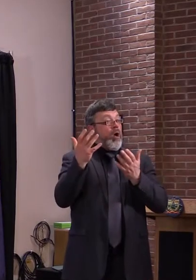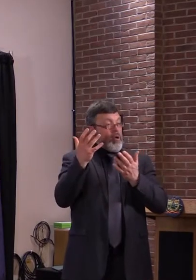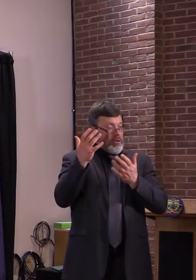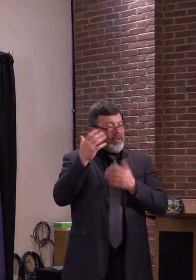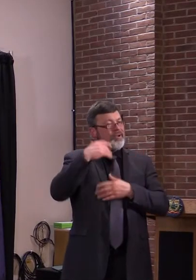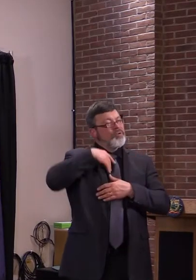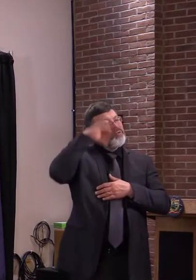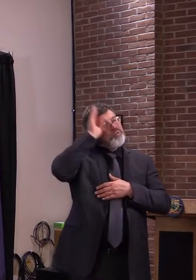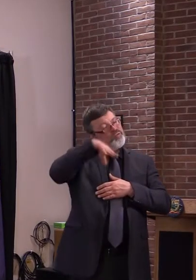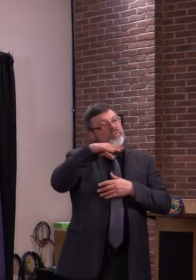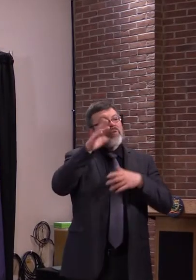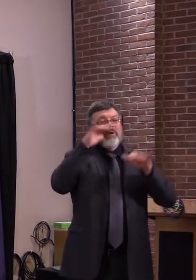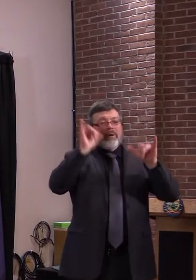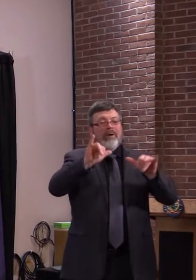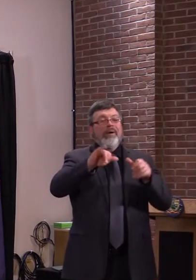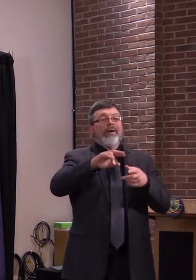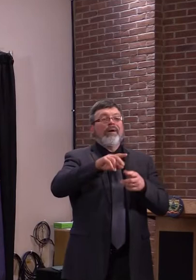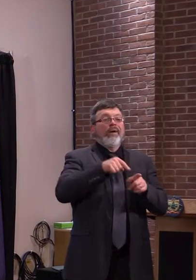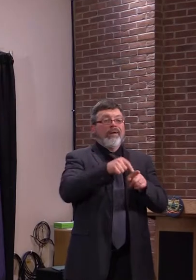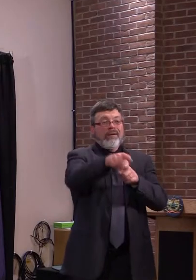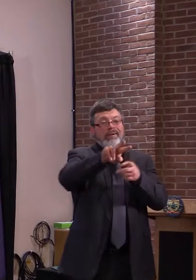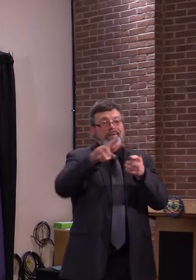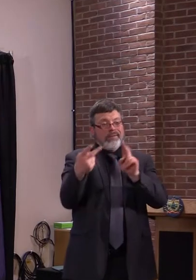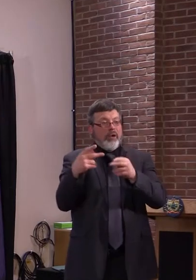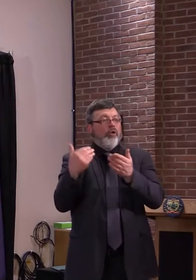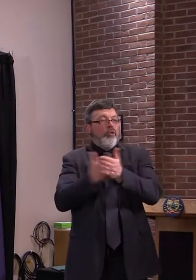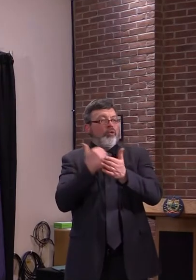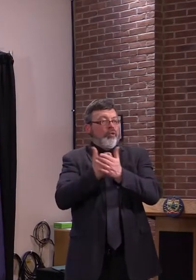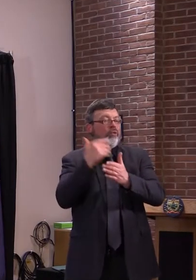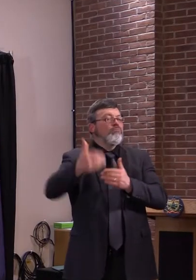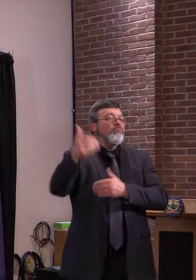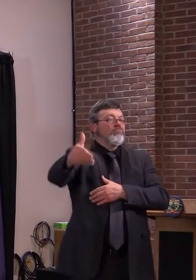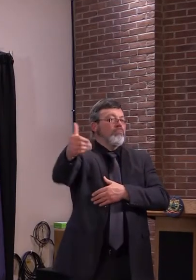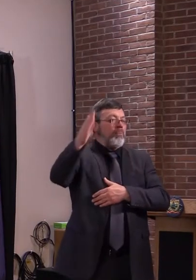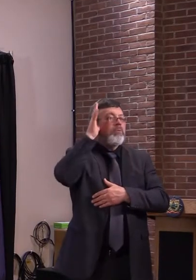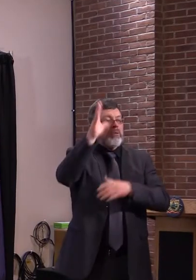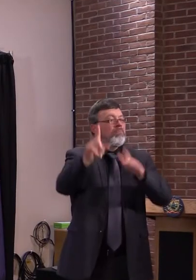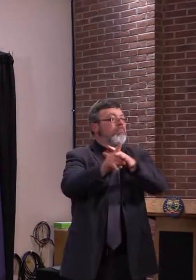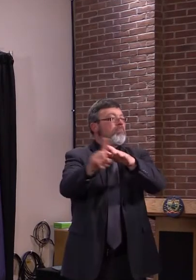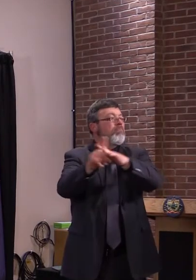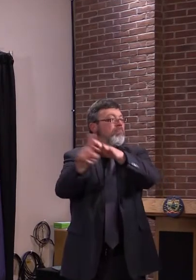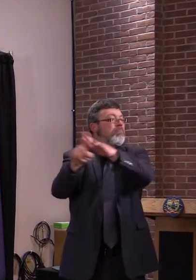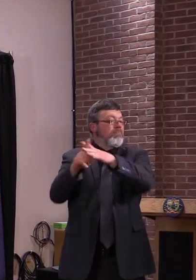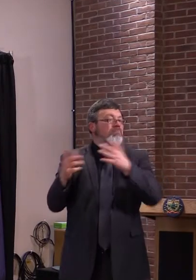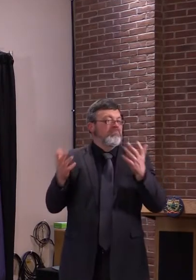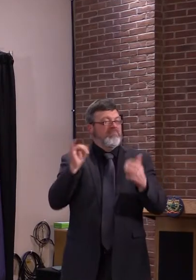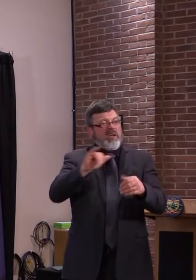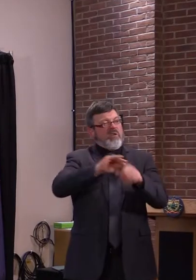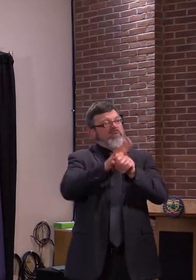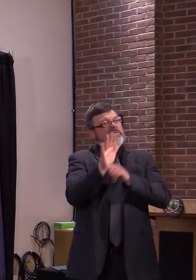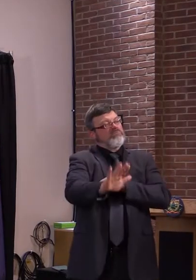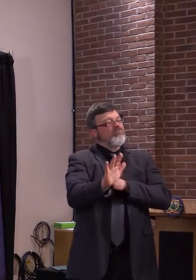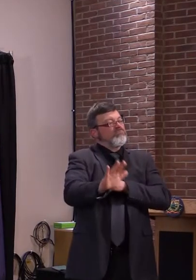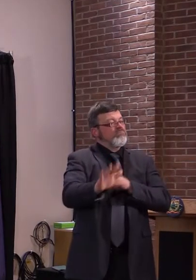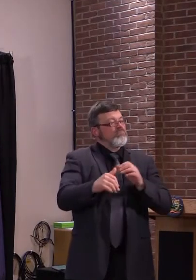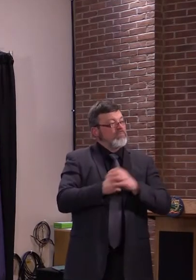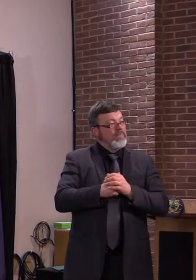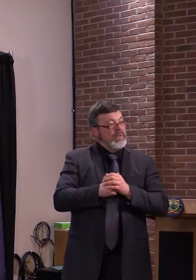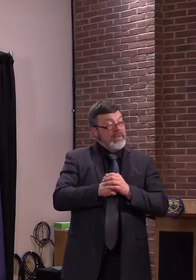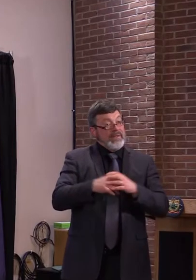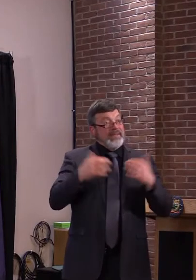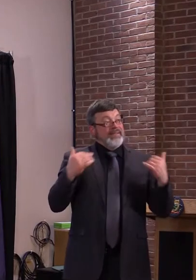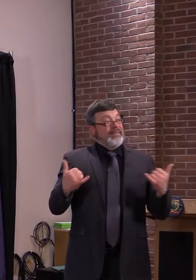Some variants may emerge and disappear while others persist. One of these, a subvariant of the Omicron